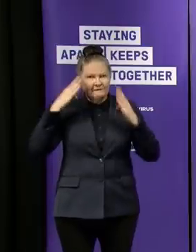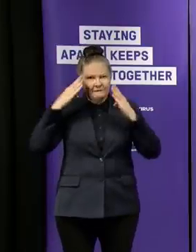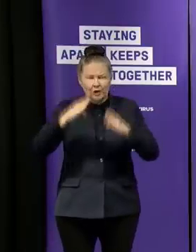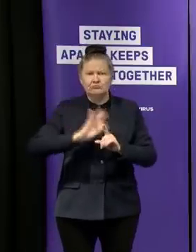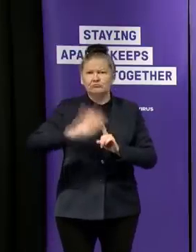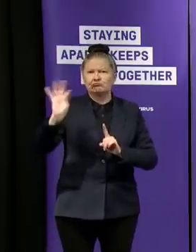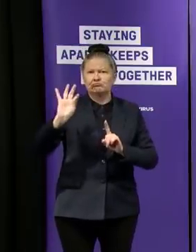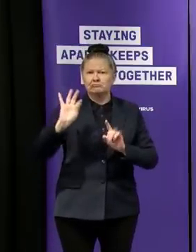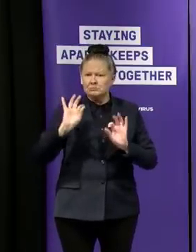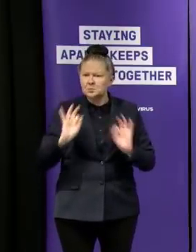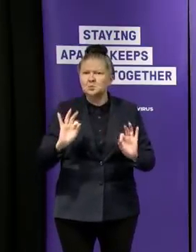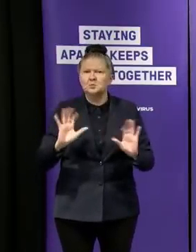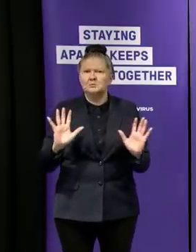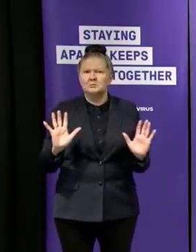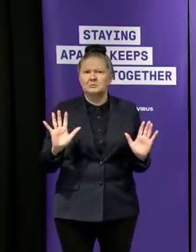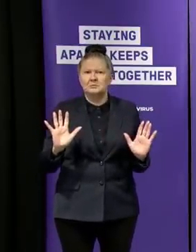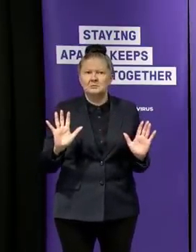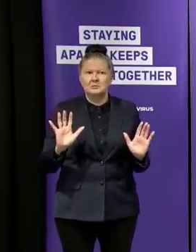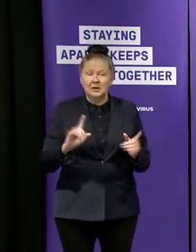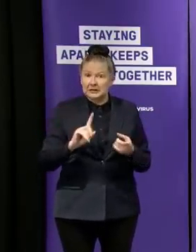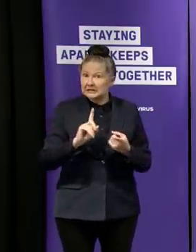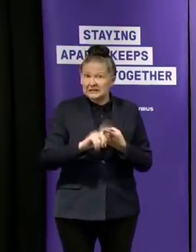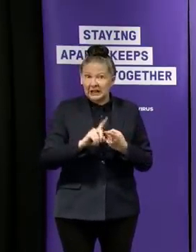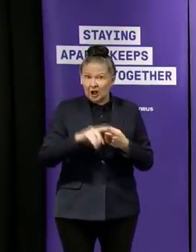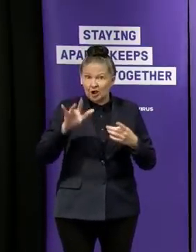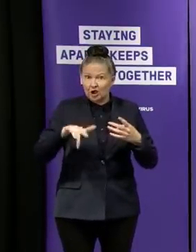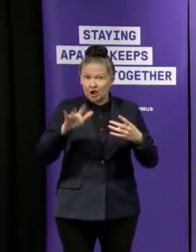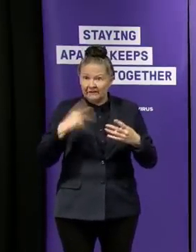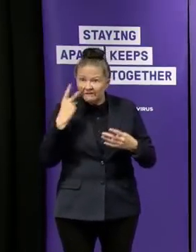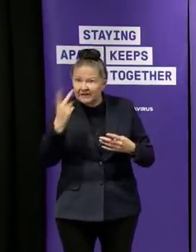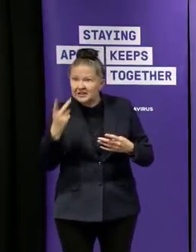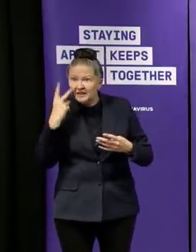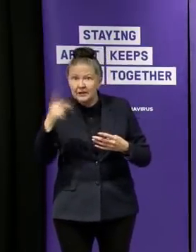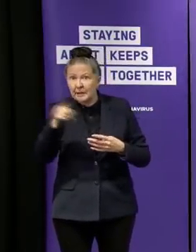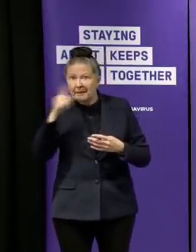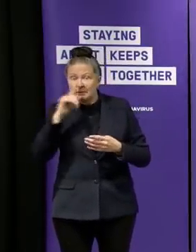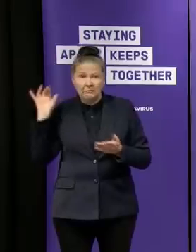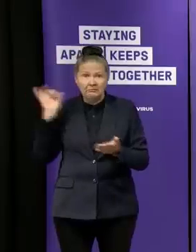right. And we still have some people to visit on that list. We haven't actually seen all of them.